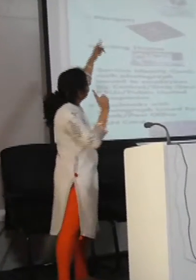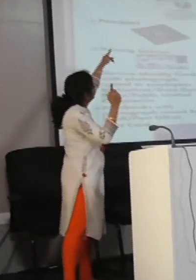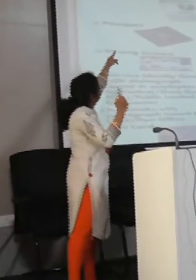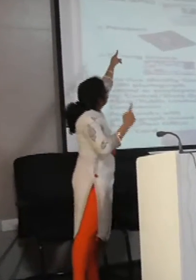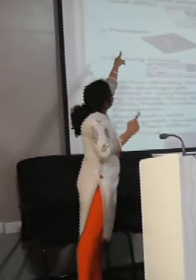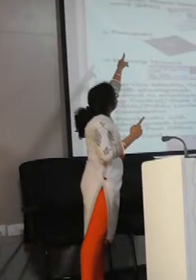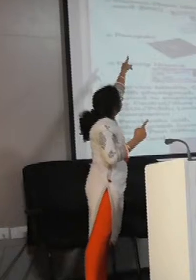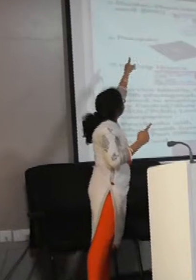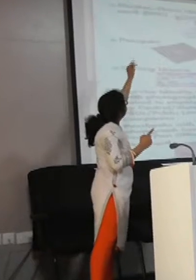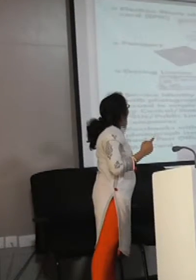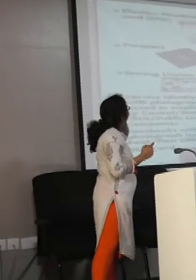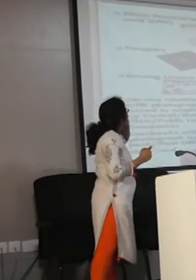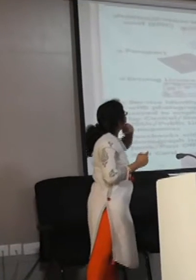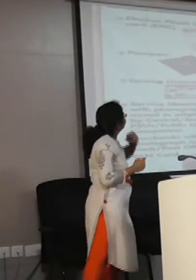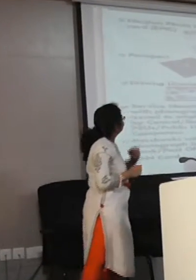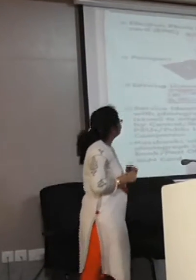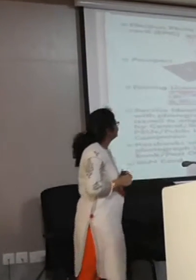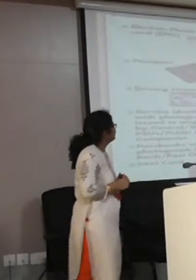passport,